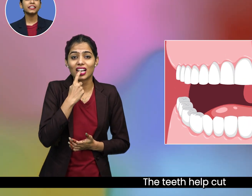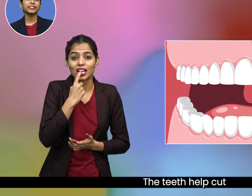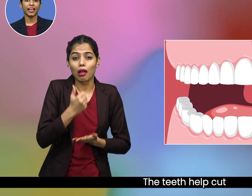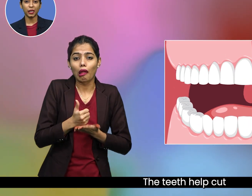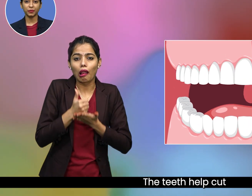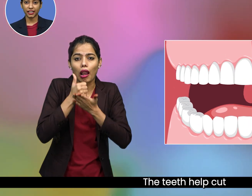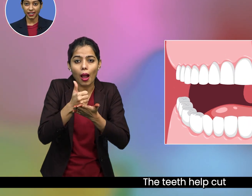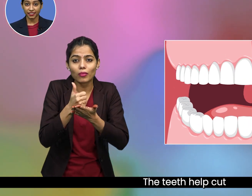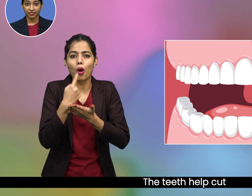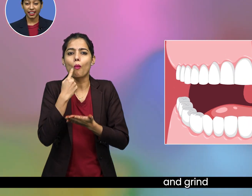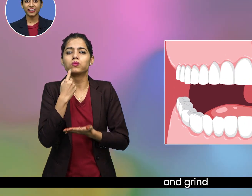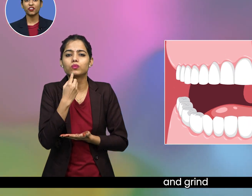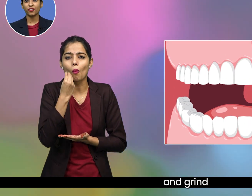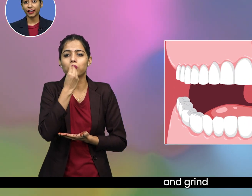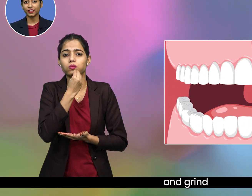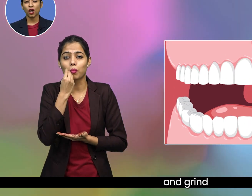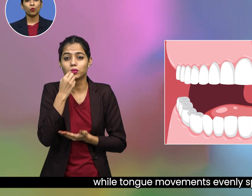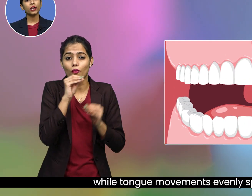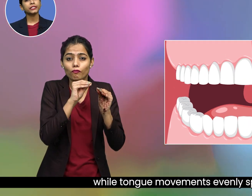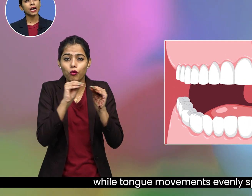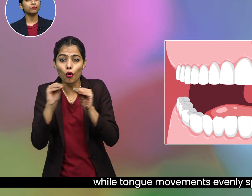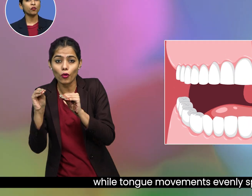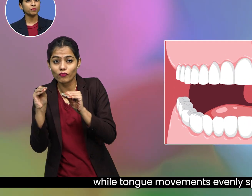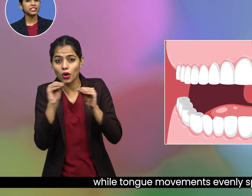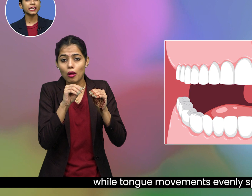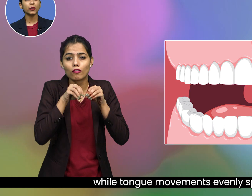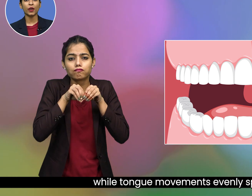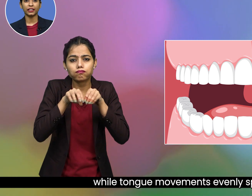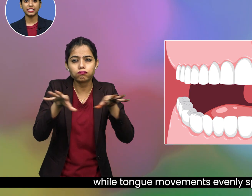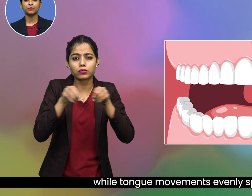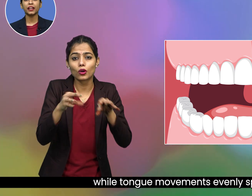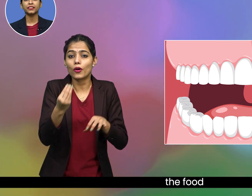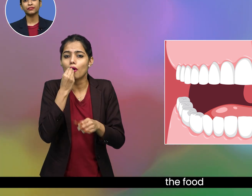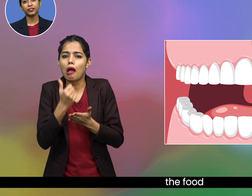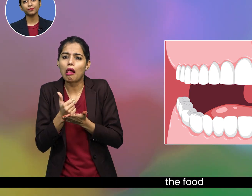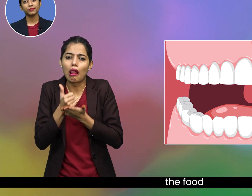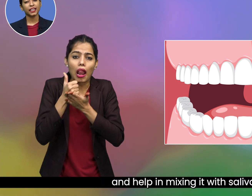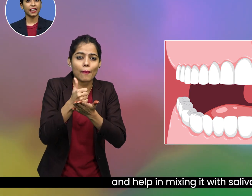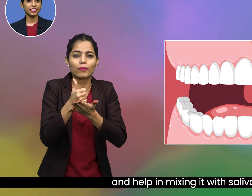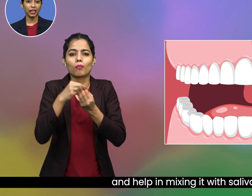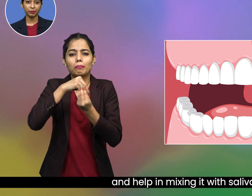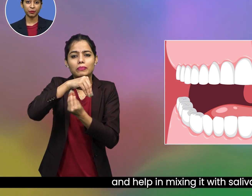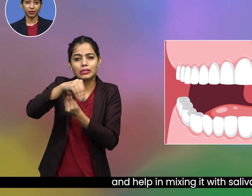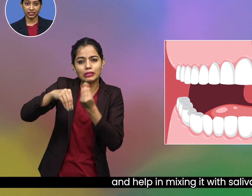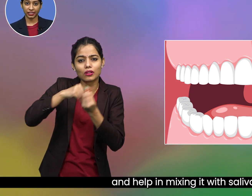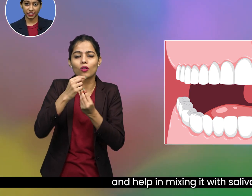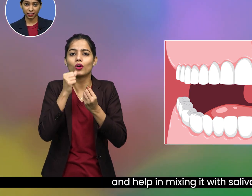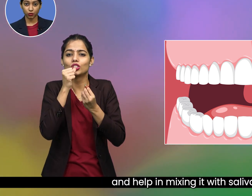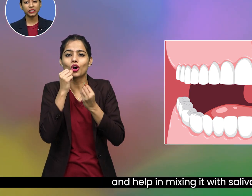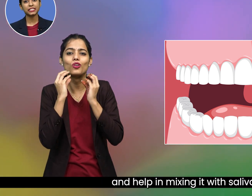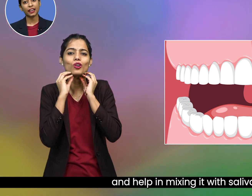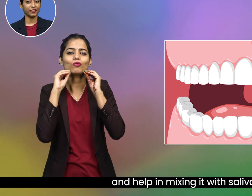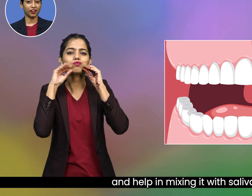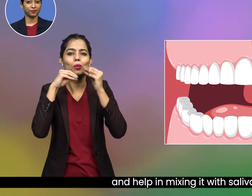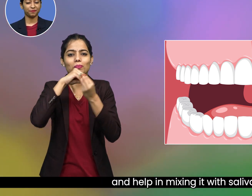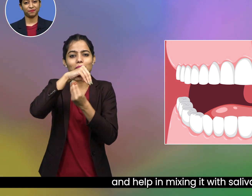The teeth help cut and grind, while tongue movements evenly spread the food and help in mixing it